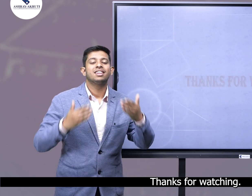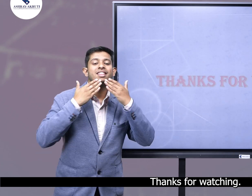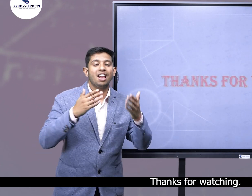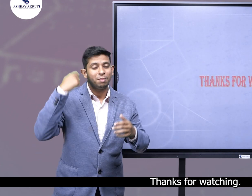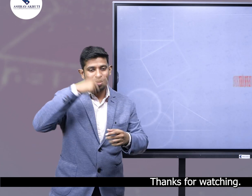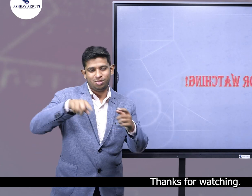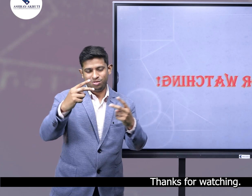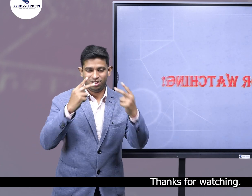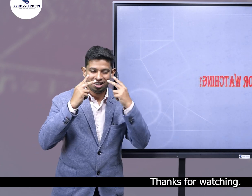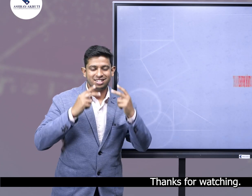Thanks for watching.